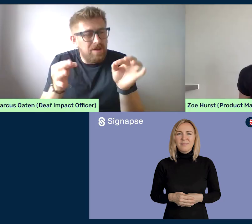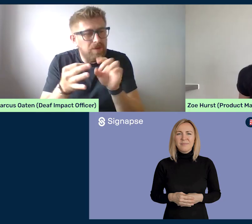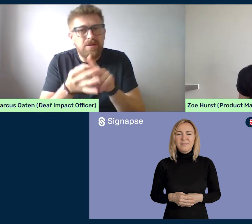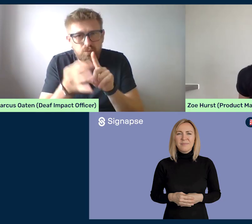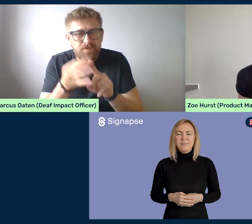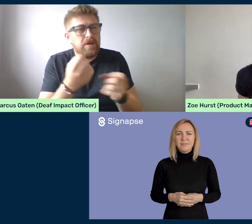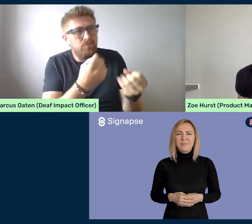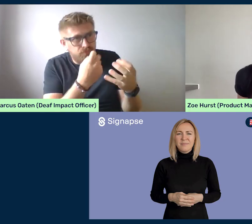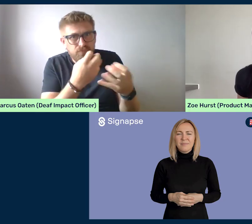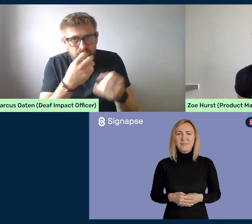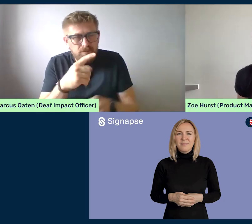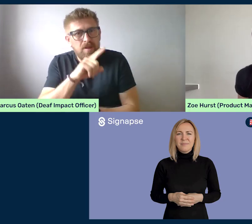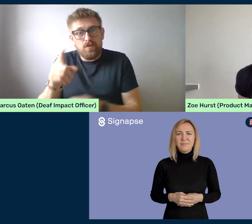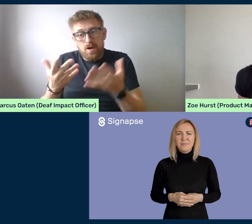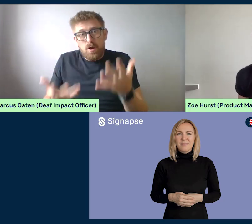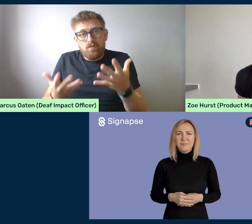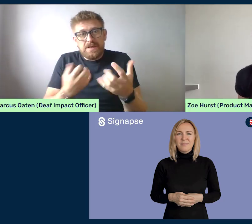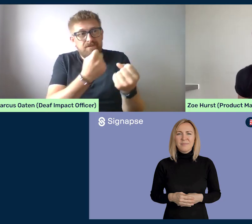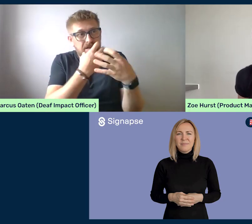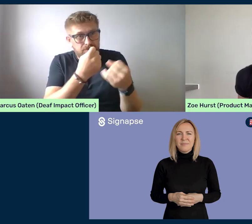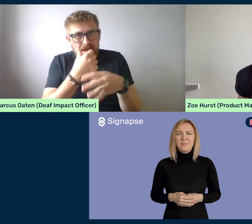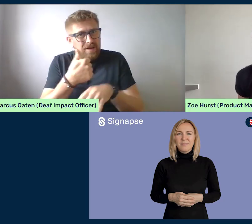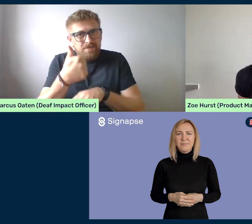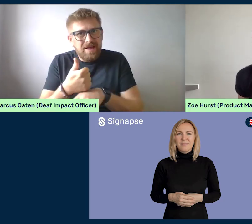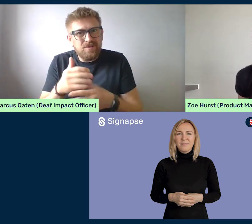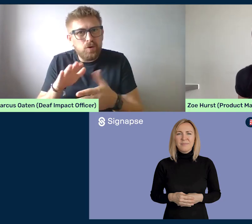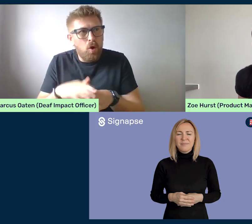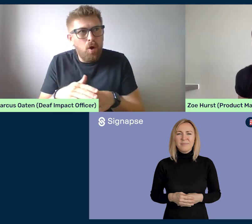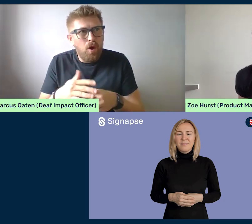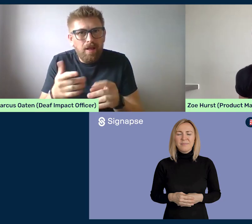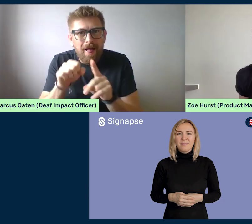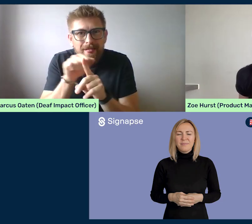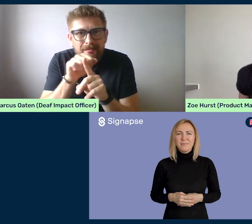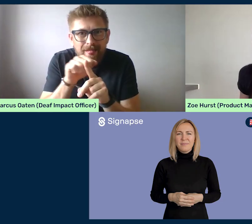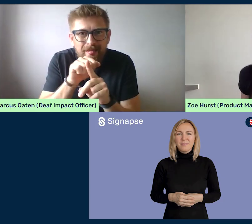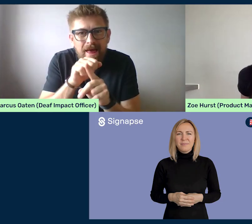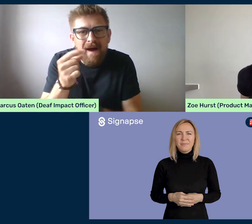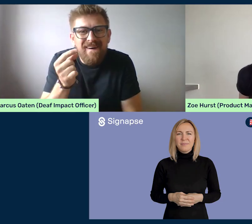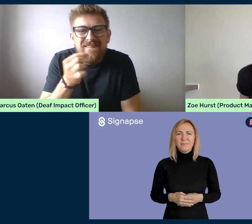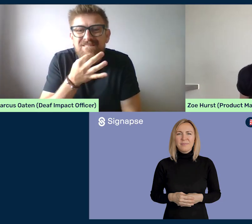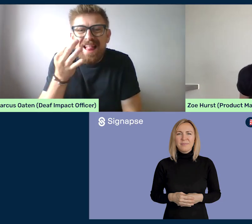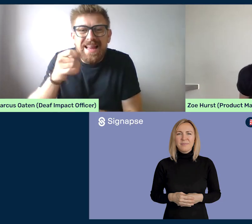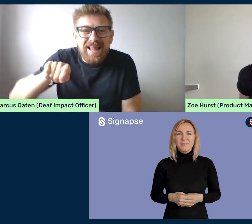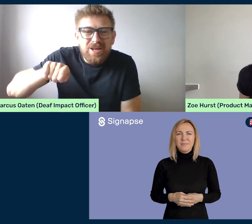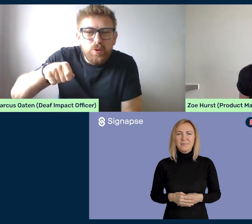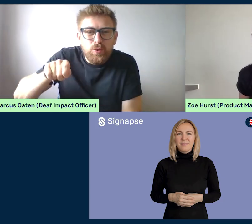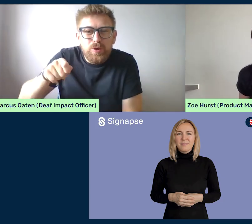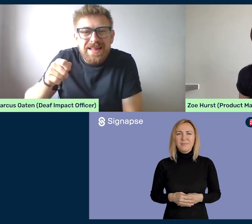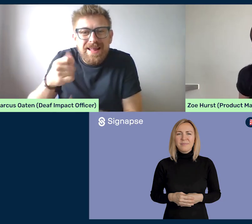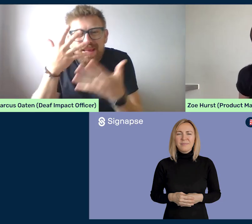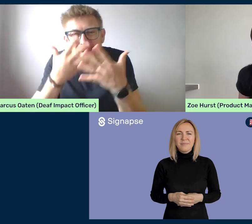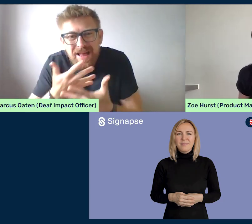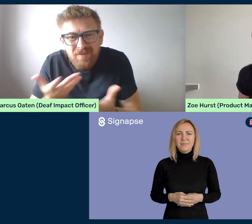on the linguistic improvements to the system. But currently, most of the feedback is more based on